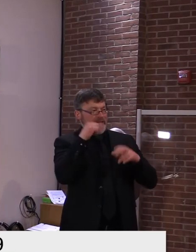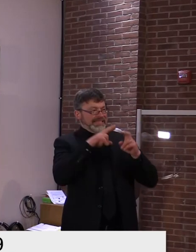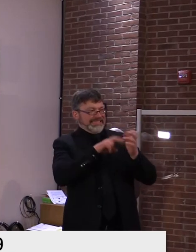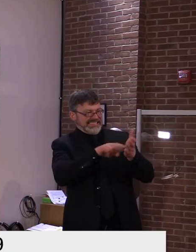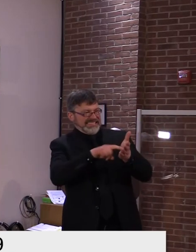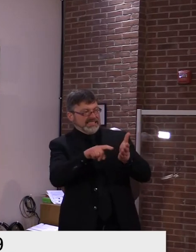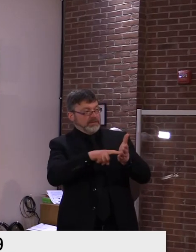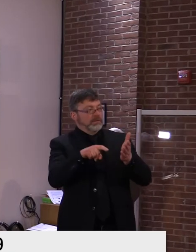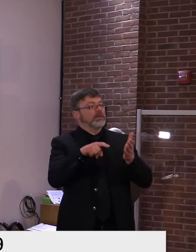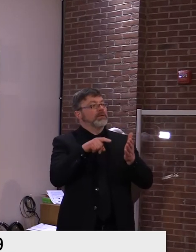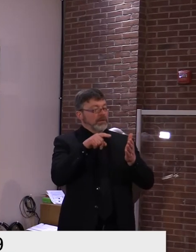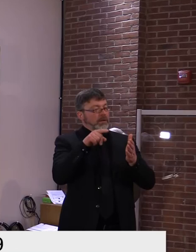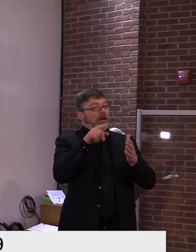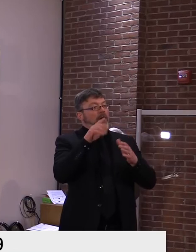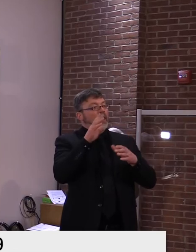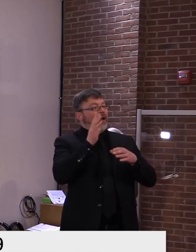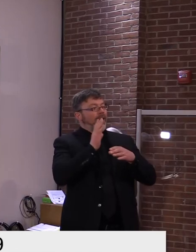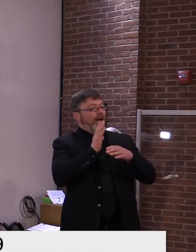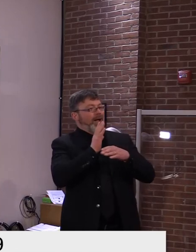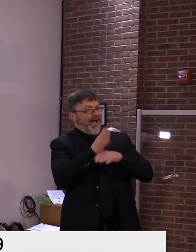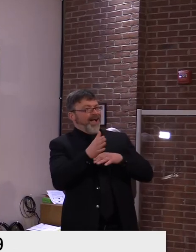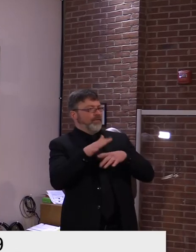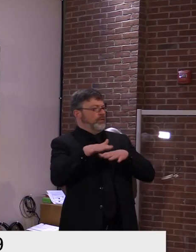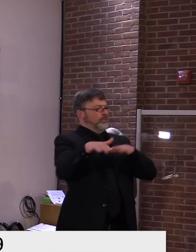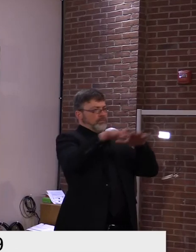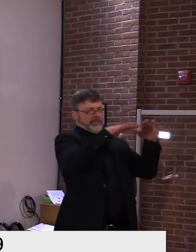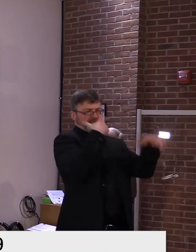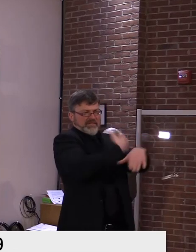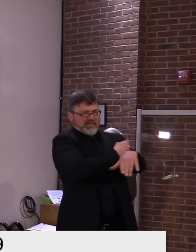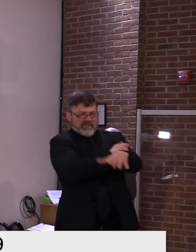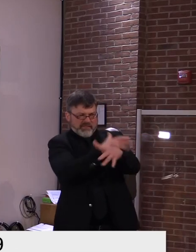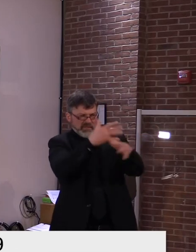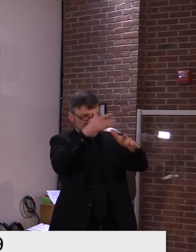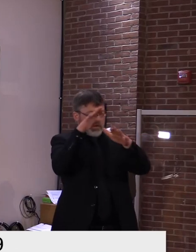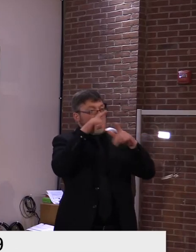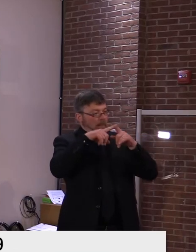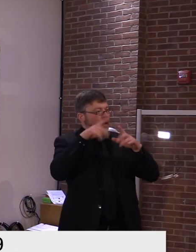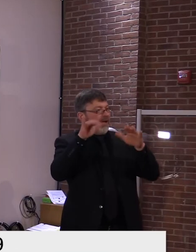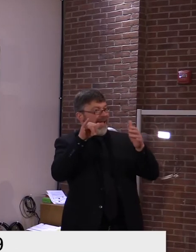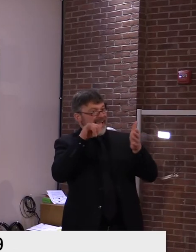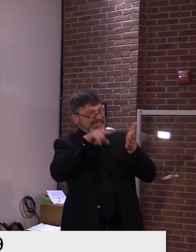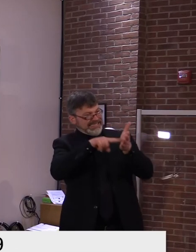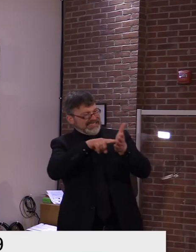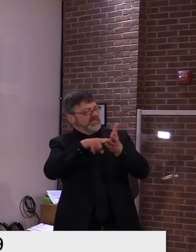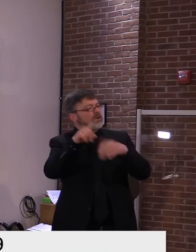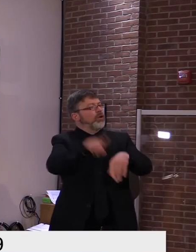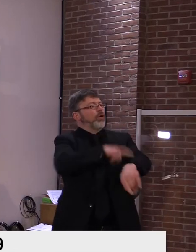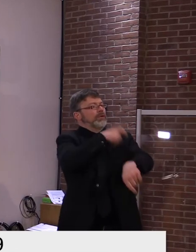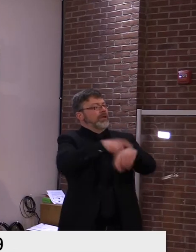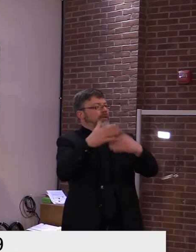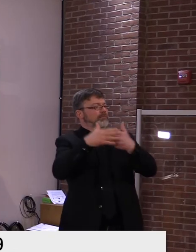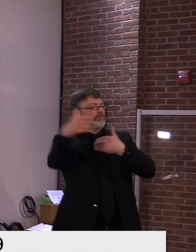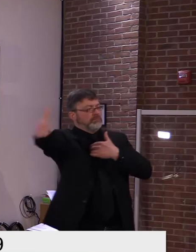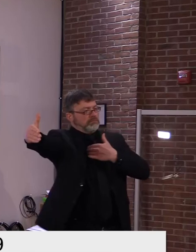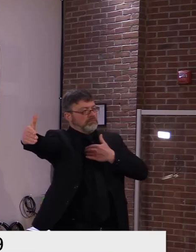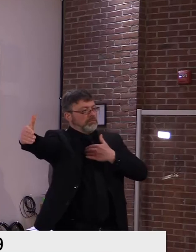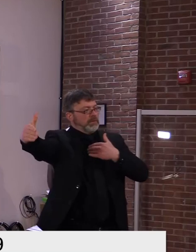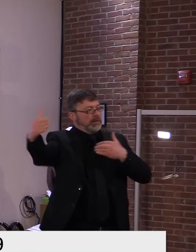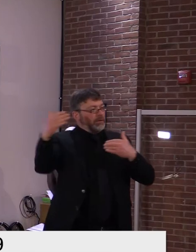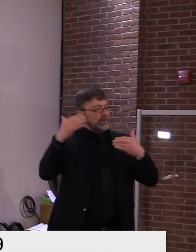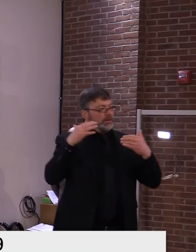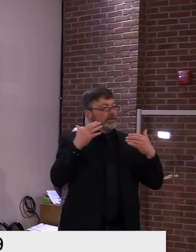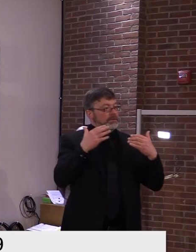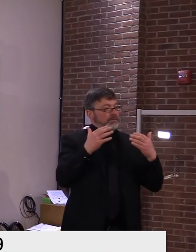done on it all the time. So we're hopeful and optimistic that this respiratory virus, like most